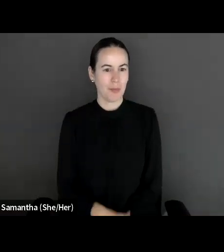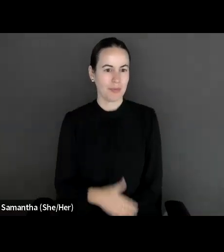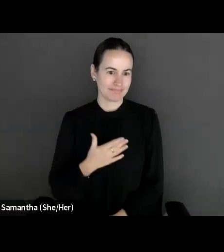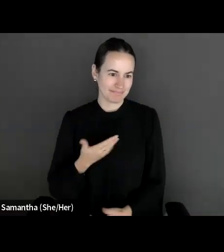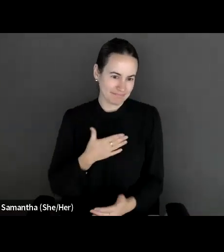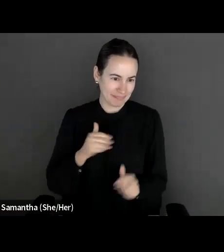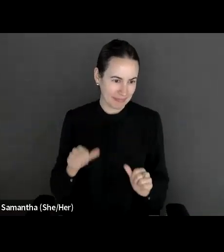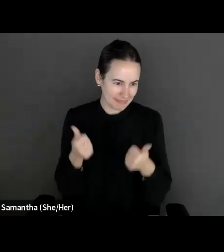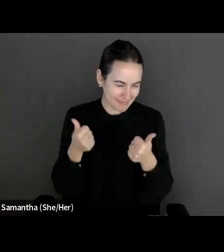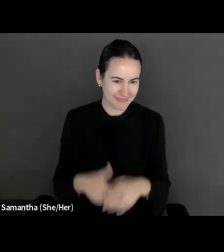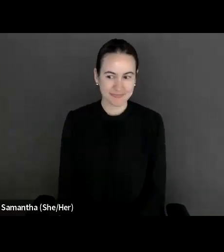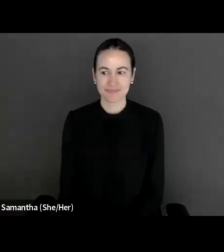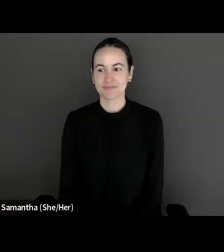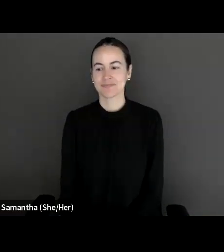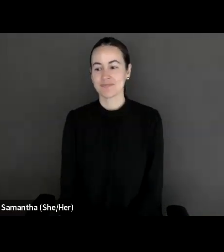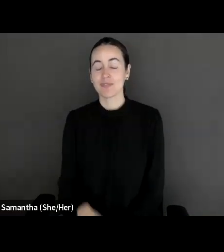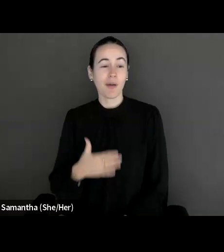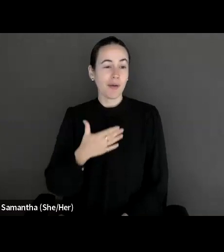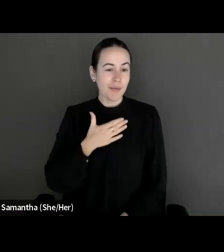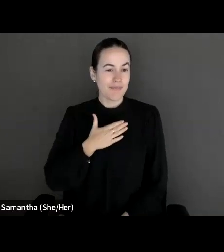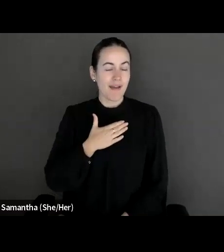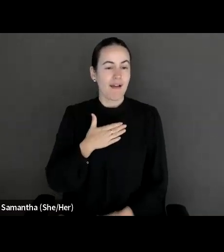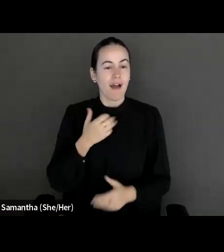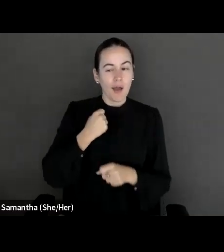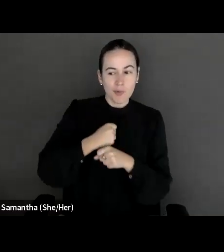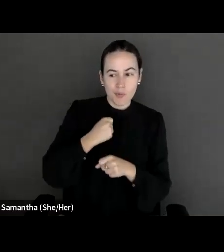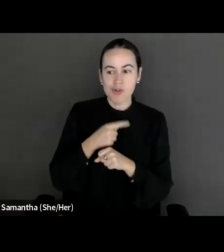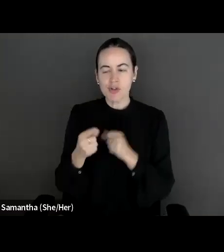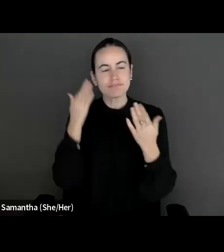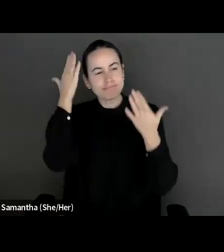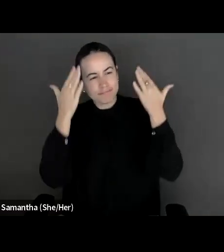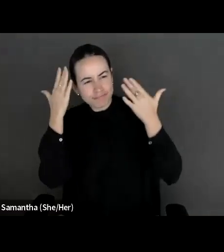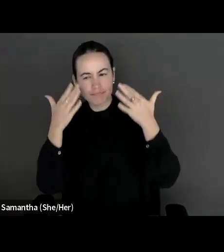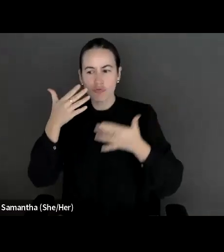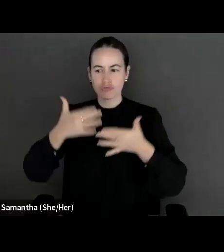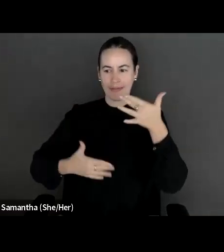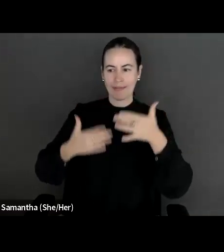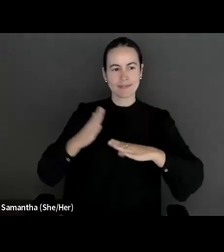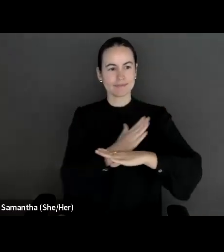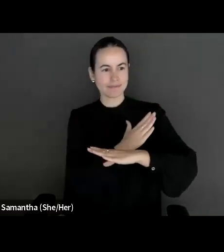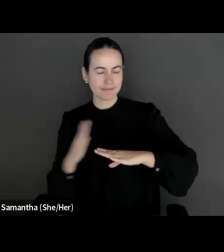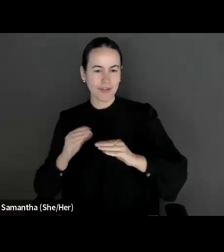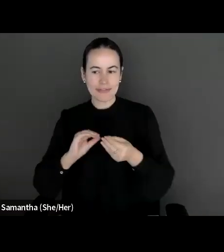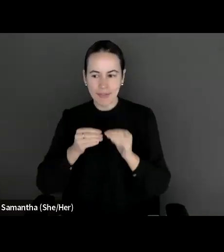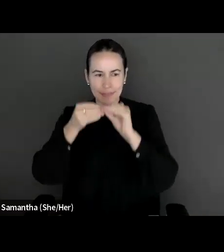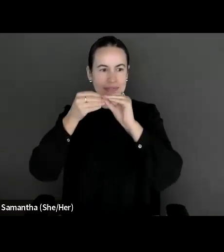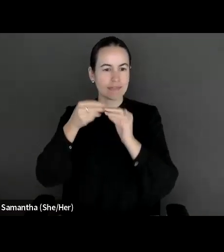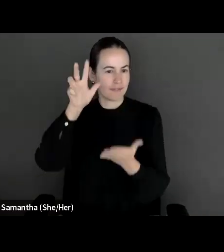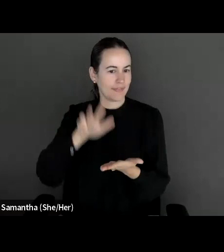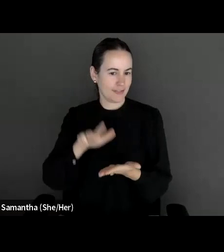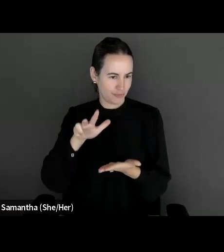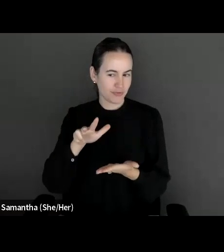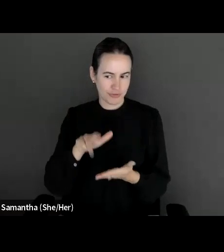my paper, as I already said, is entitled Considerations in Rating Scale Development and Validation.